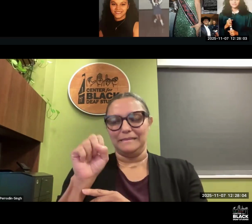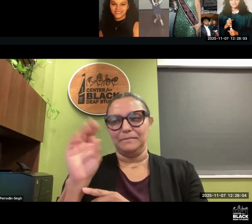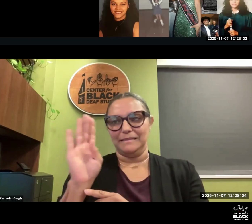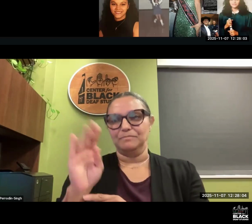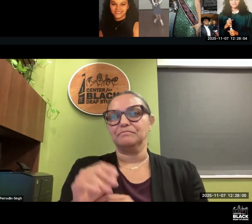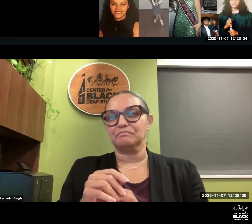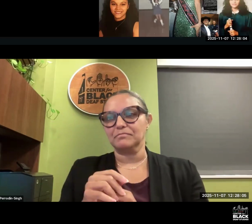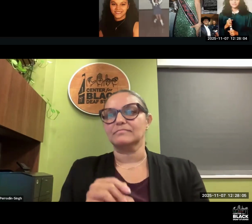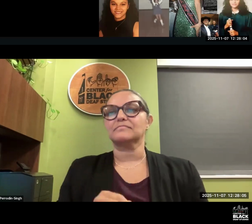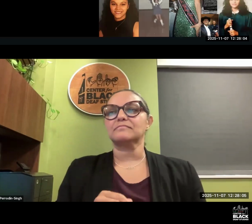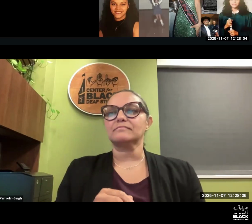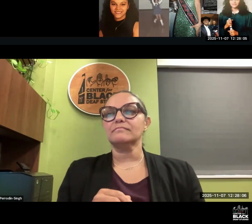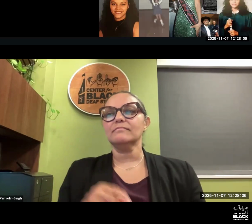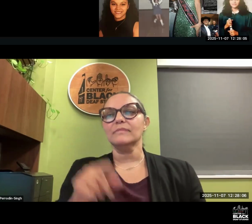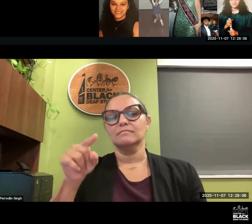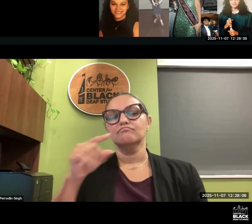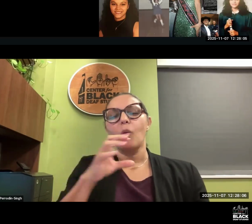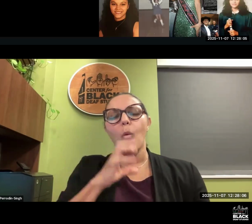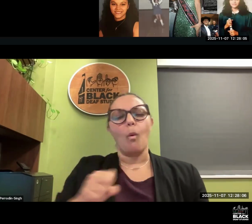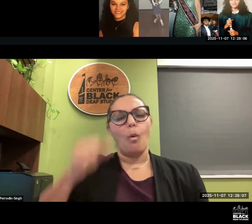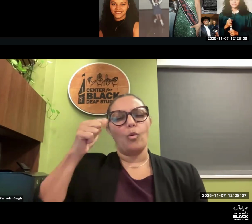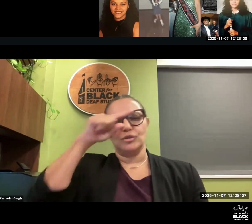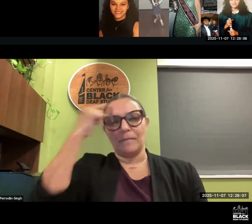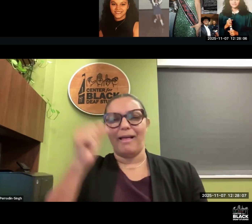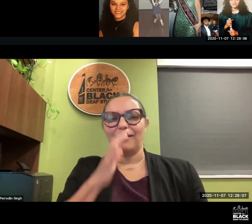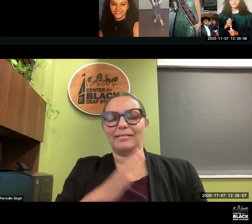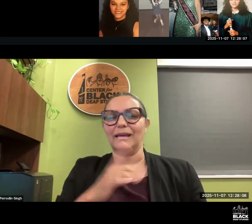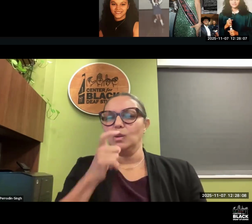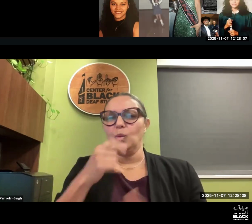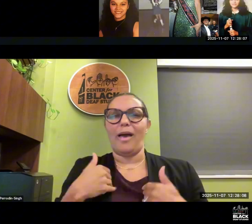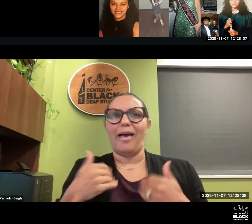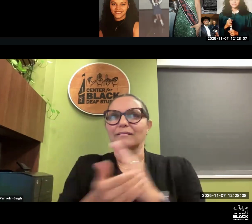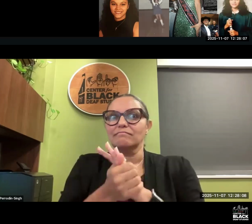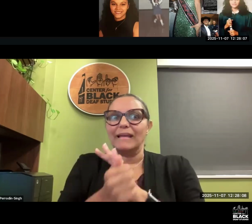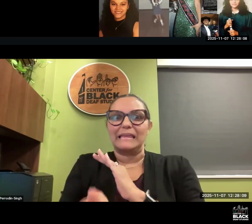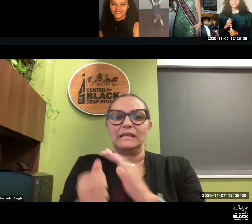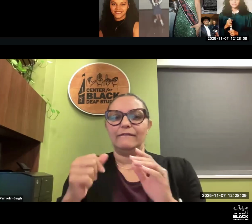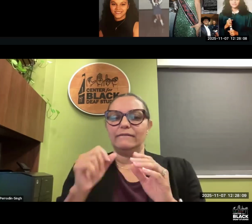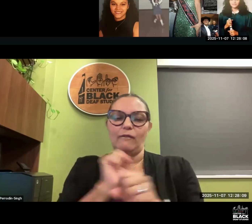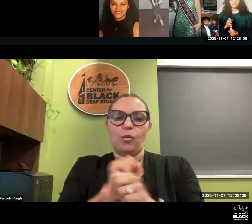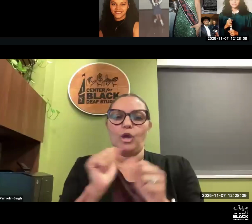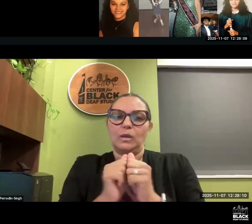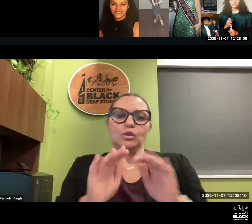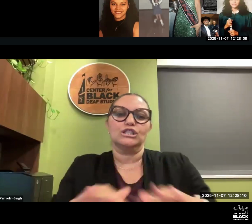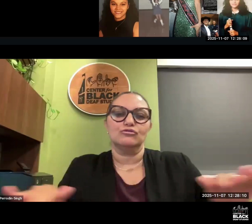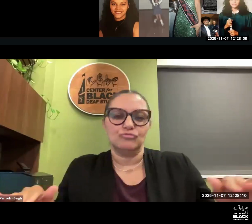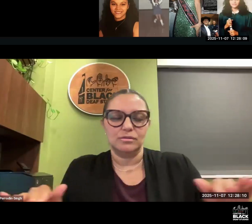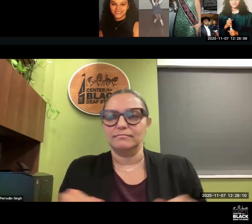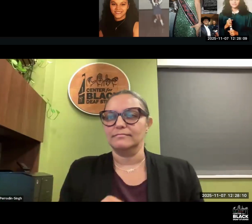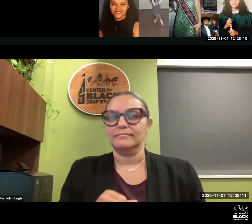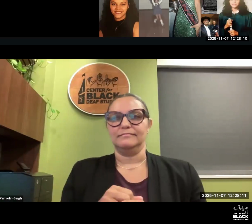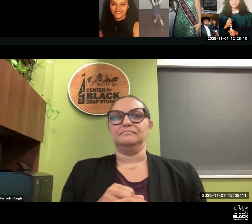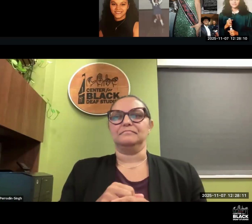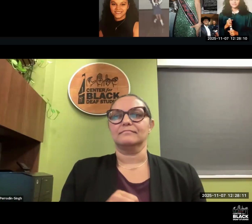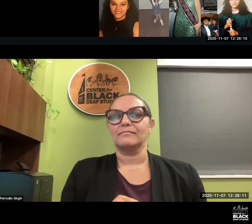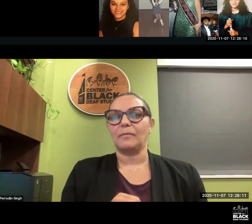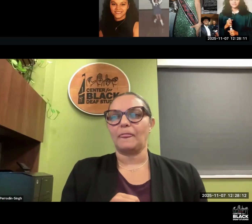B. We'll call her Miss B. And I remember her. She was an older black lady who was